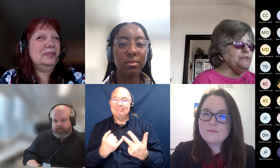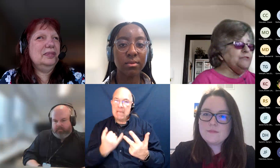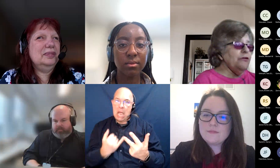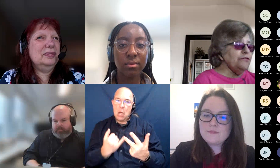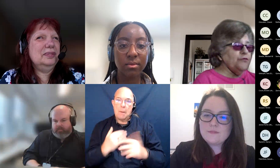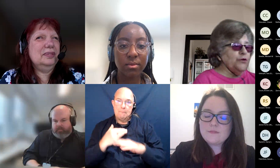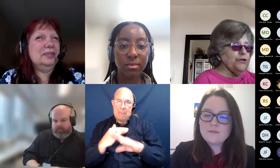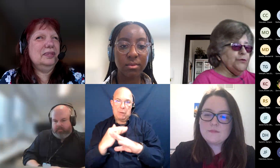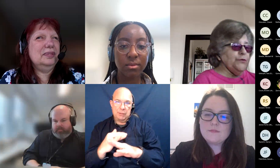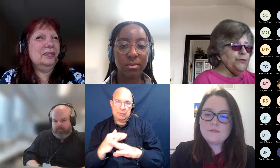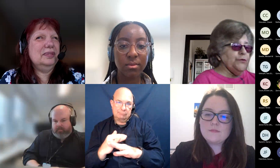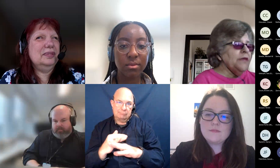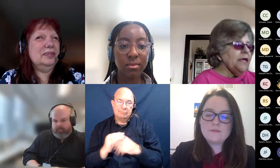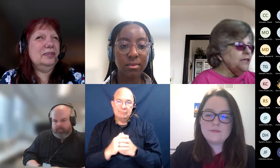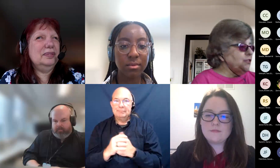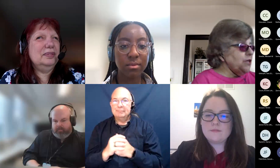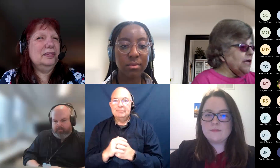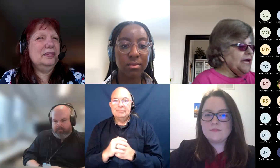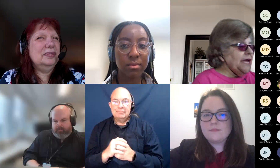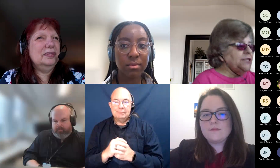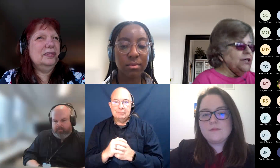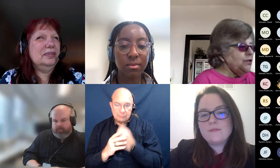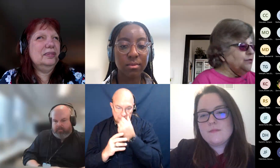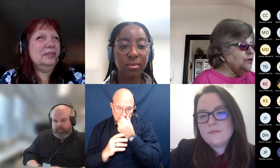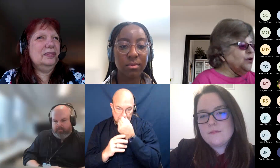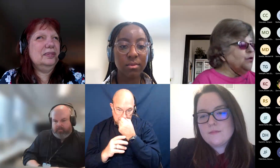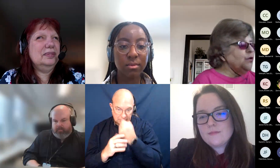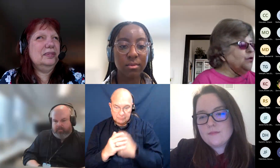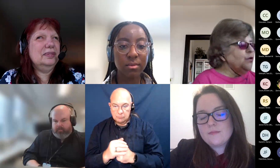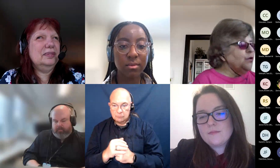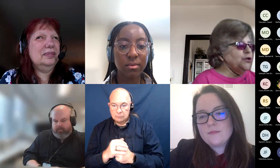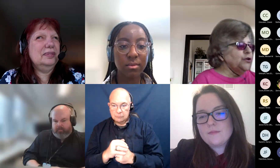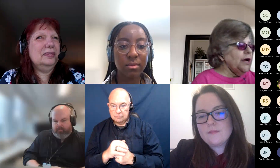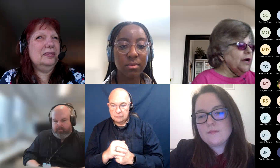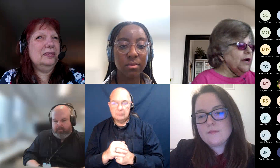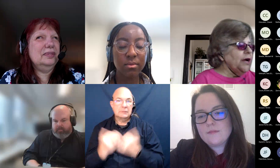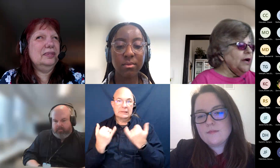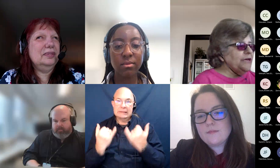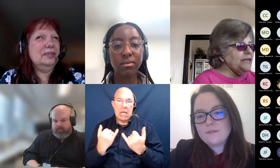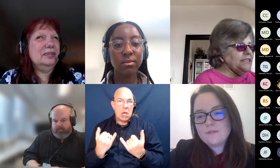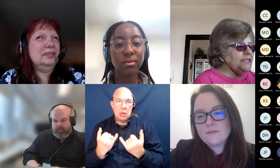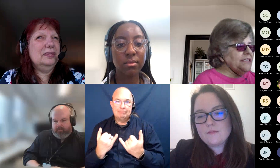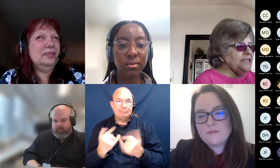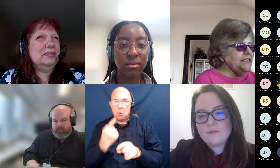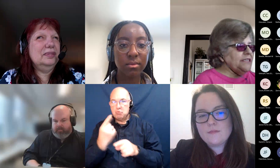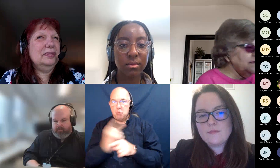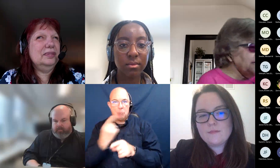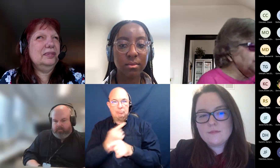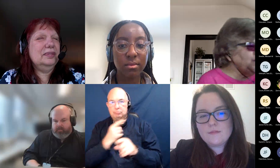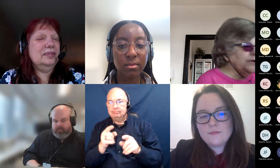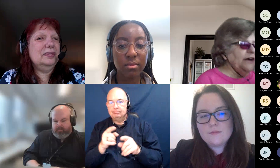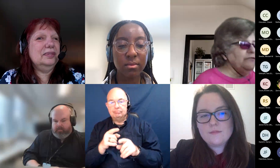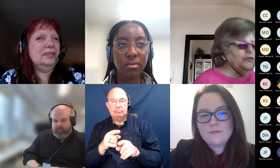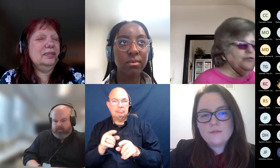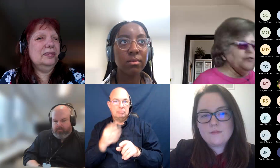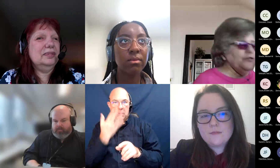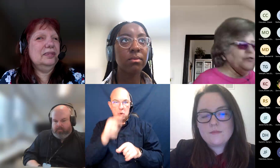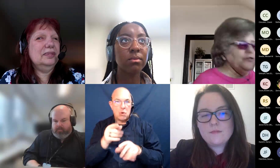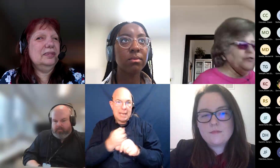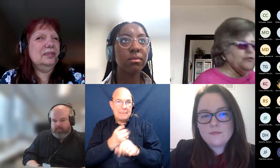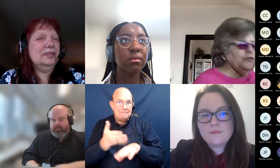present a barrier for you, and you are no longer appropriate as you